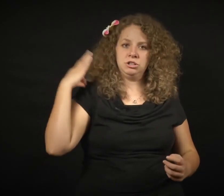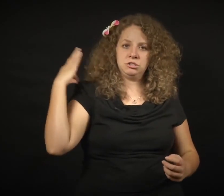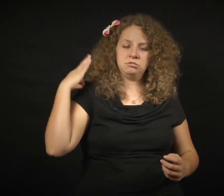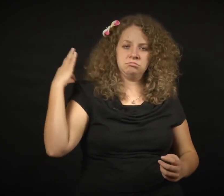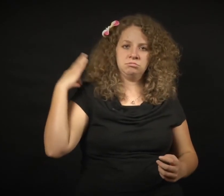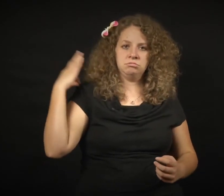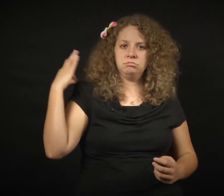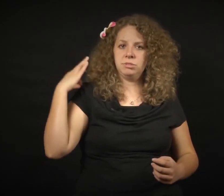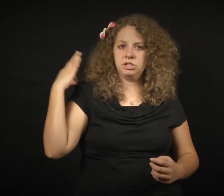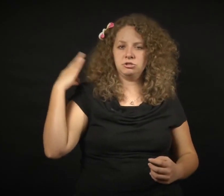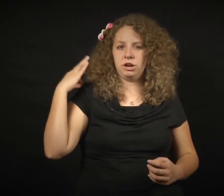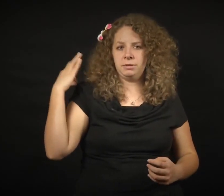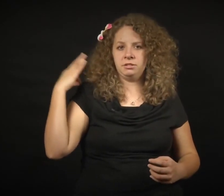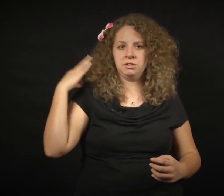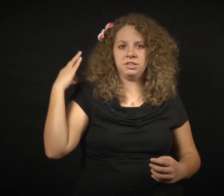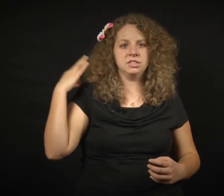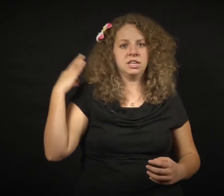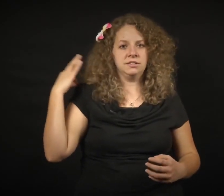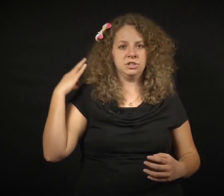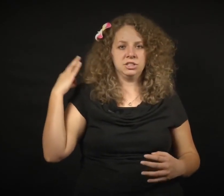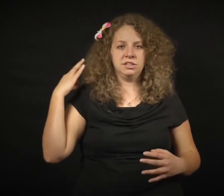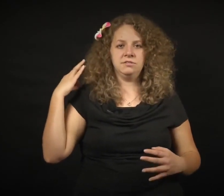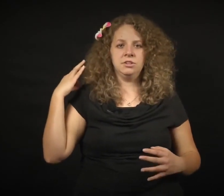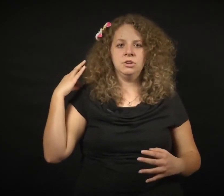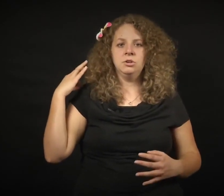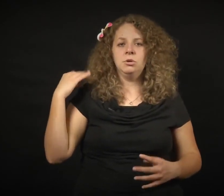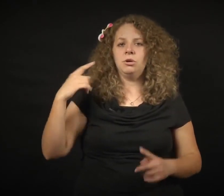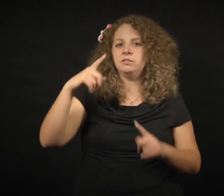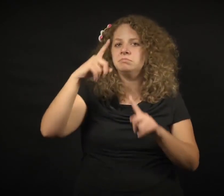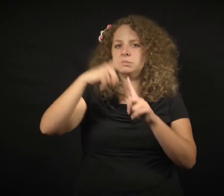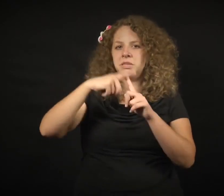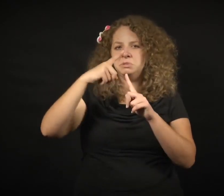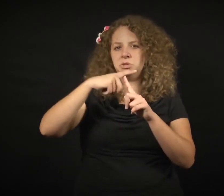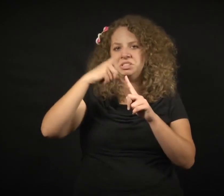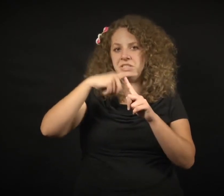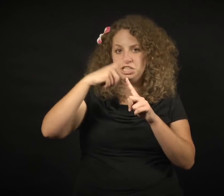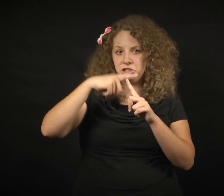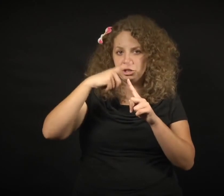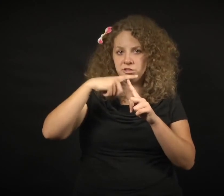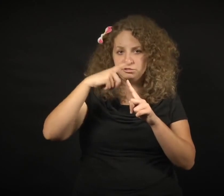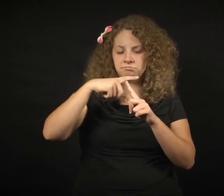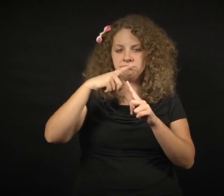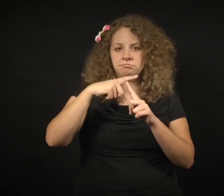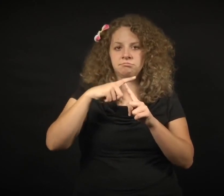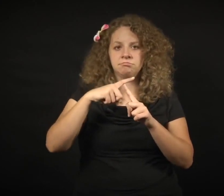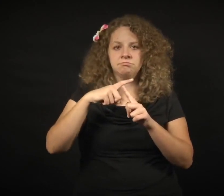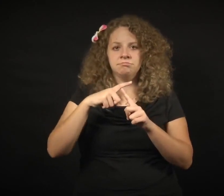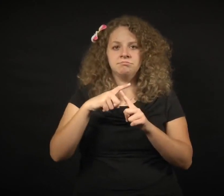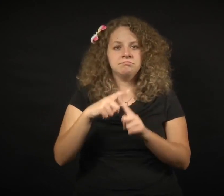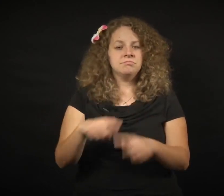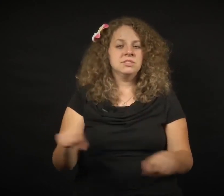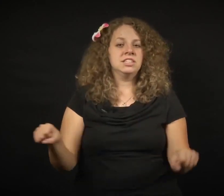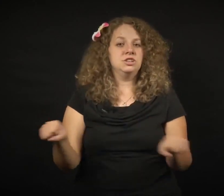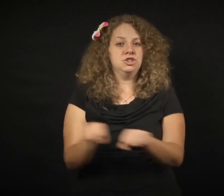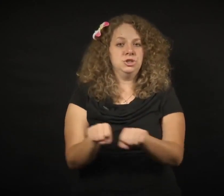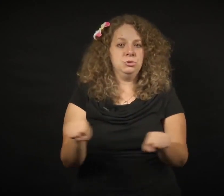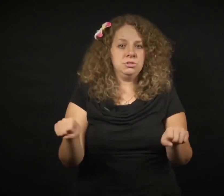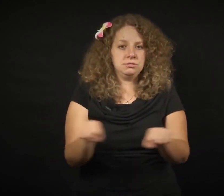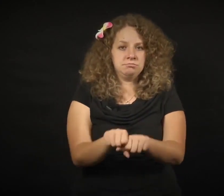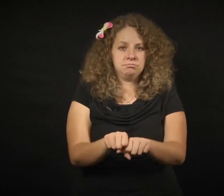Shirt, by just grabbing like the side of your sleeve, or sometimes you'll see t-shirt. Sign shoes,